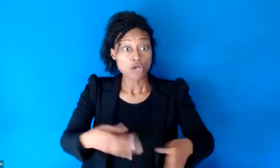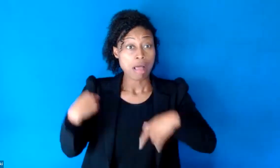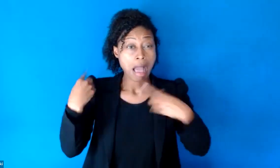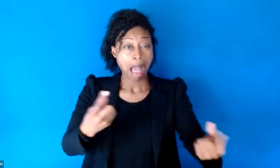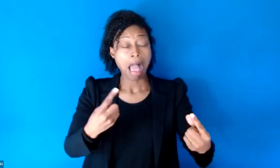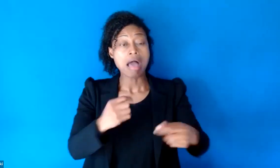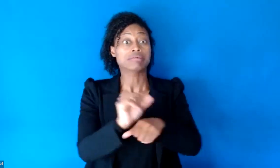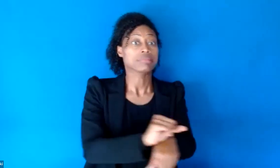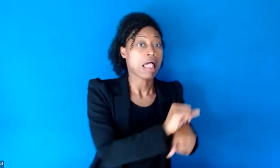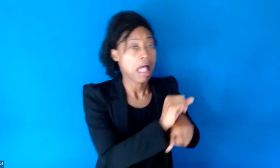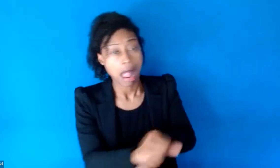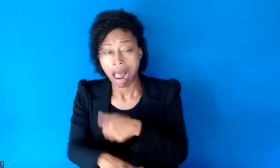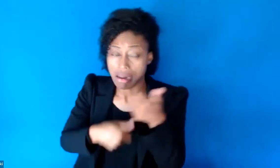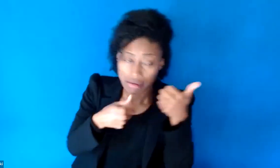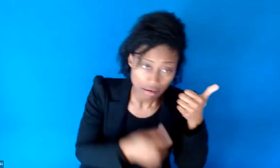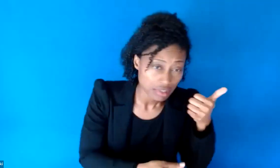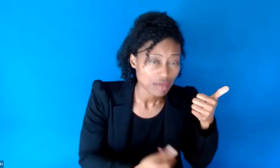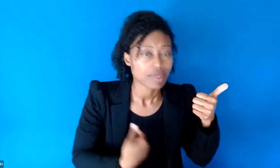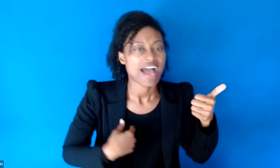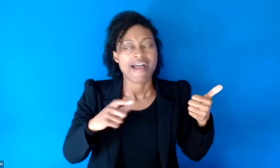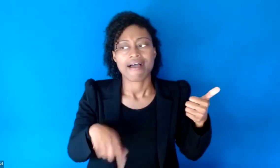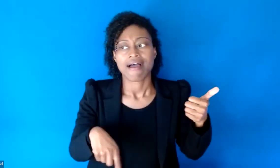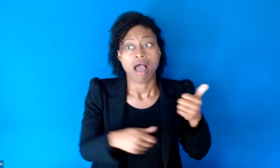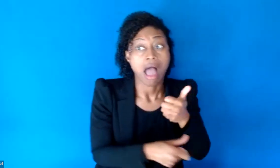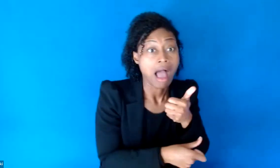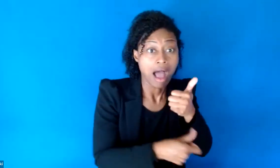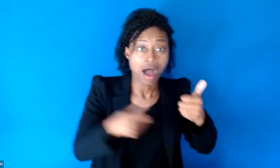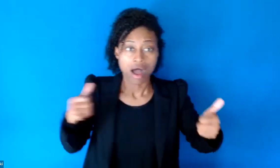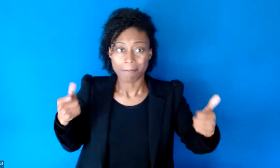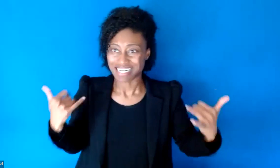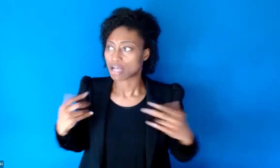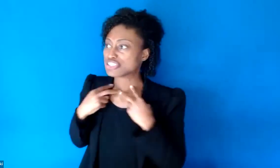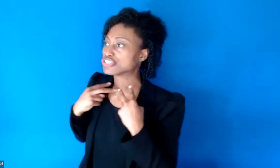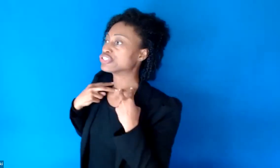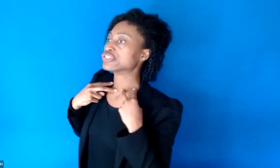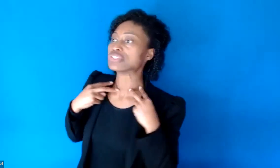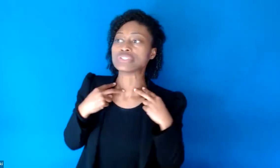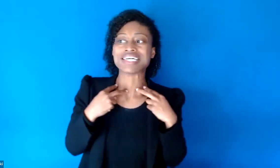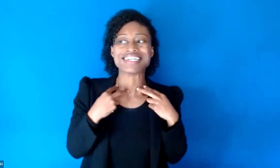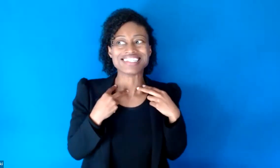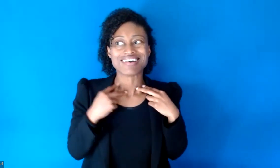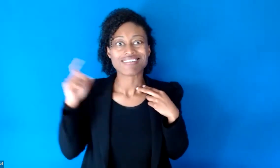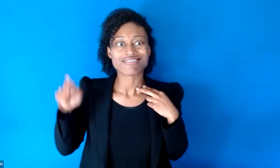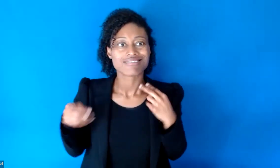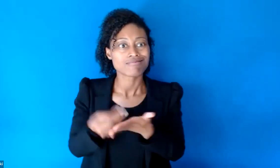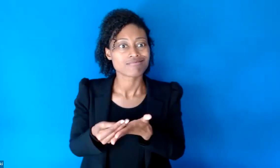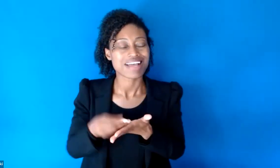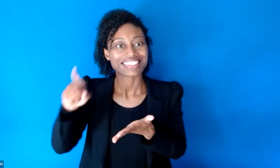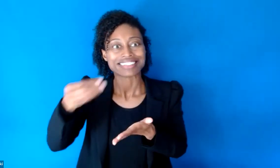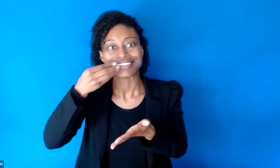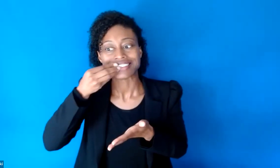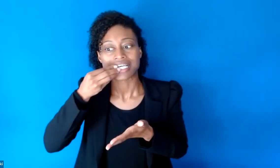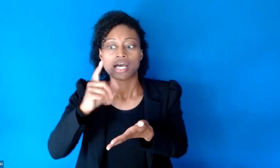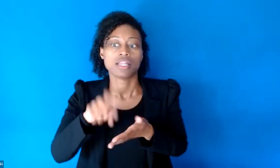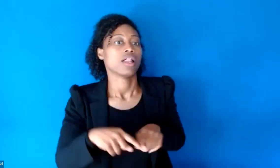them in order to still be able to sustain themselves, right? Um, I